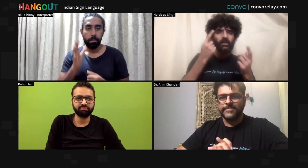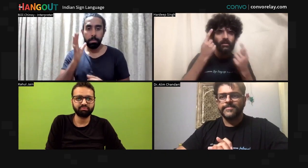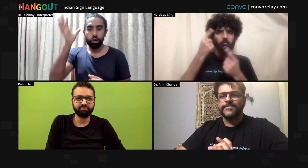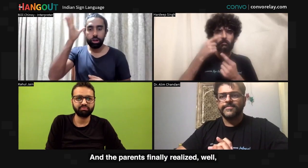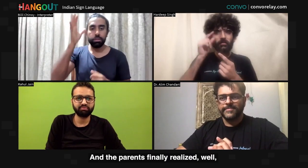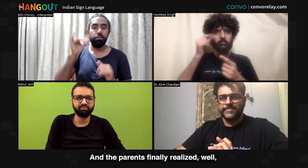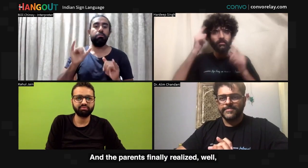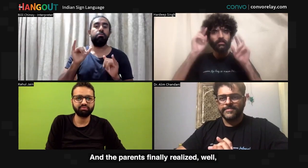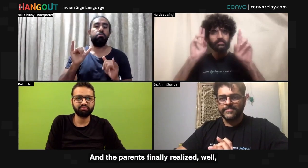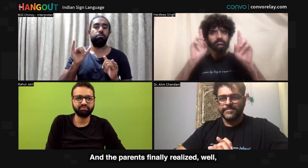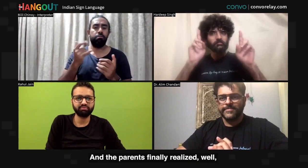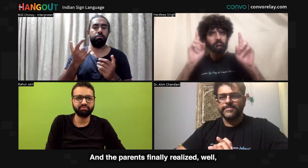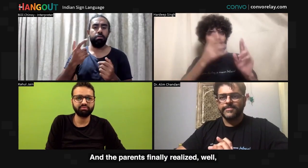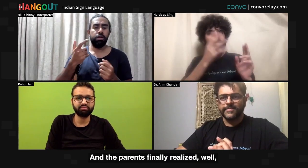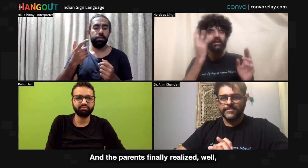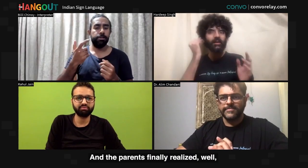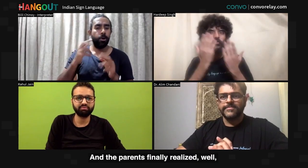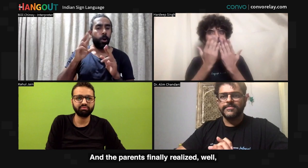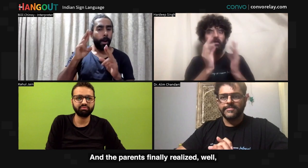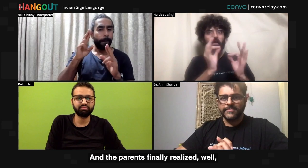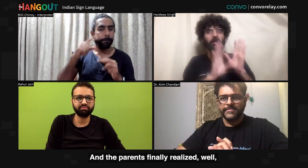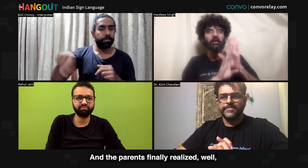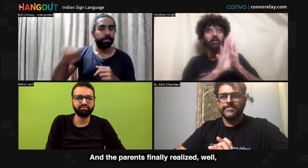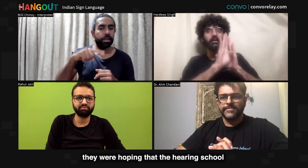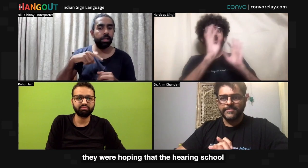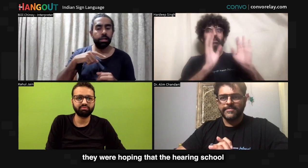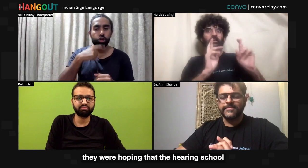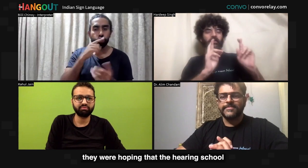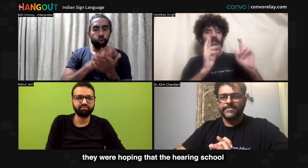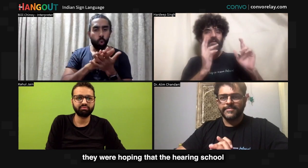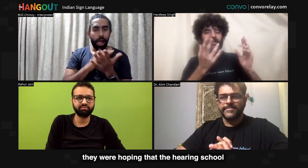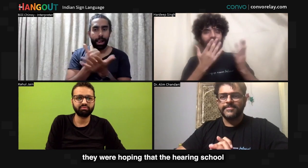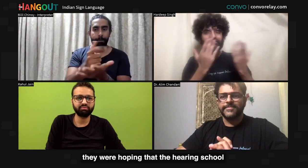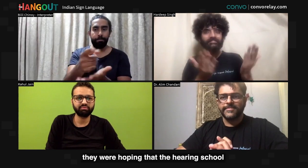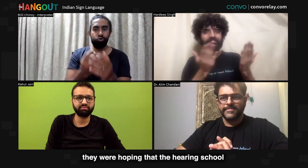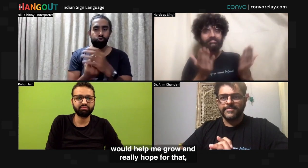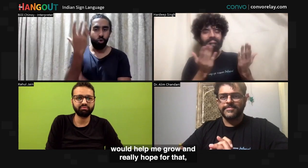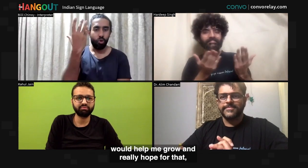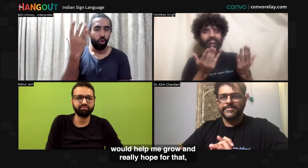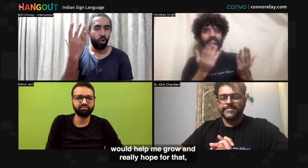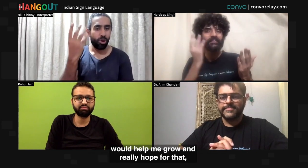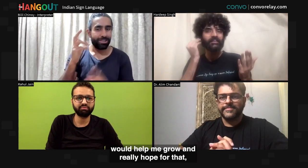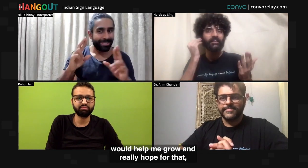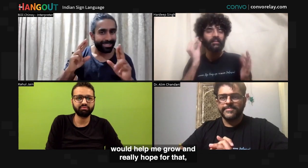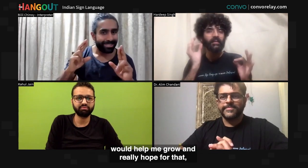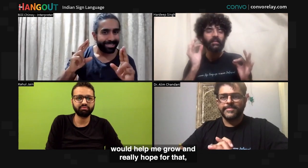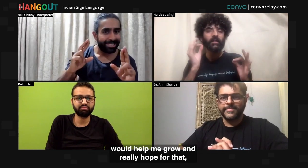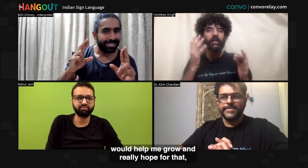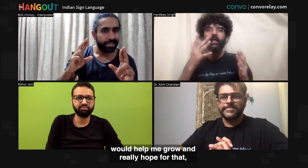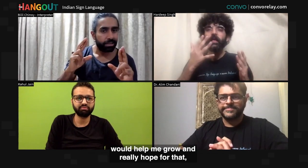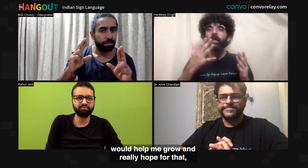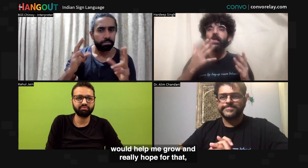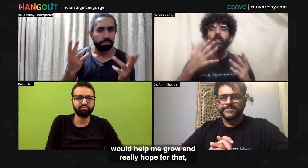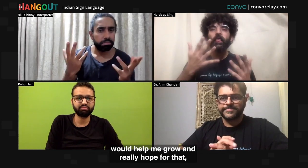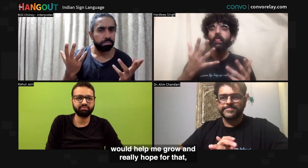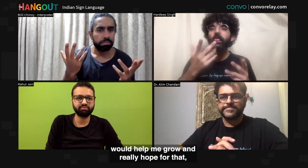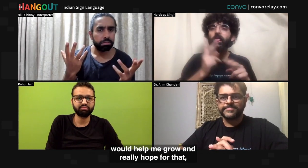So, and the parents finally realized, well, and they were hoping that the hearing school would help me grow, and really hoping